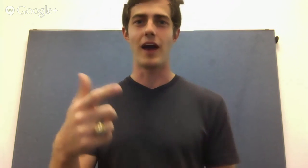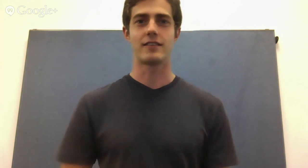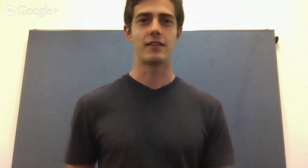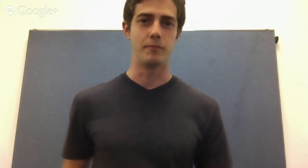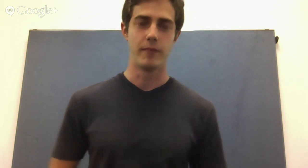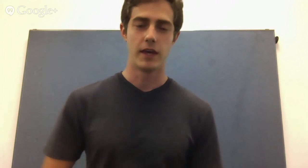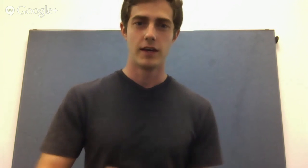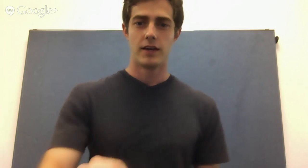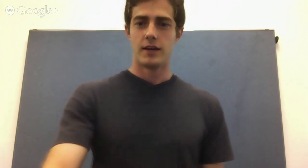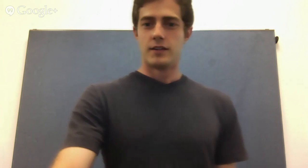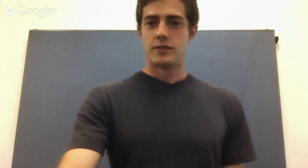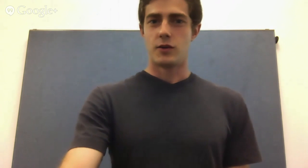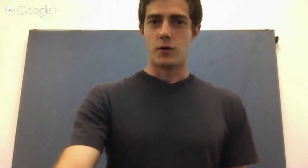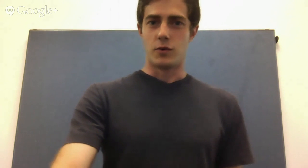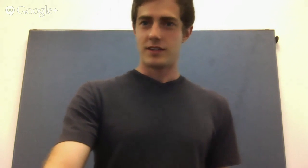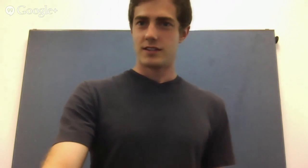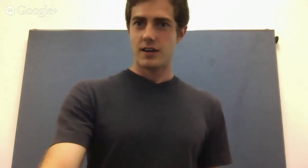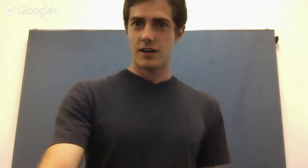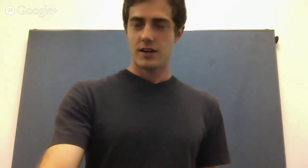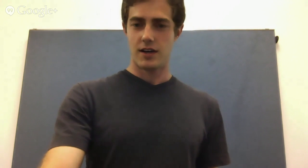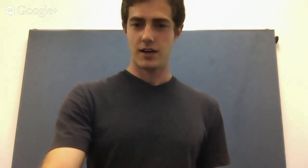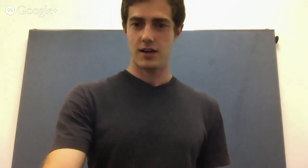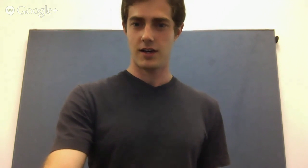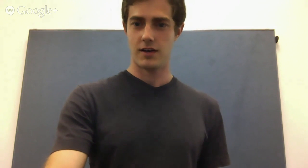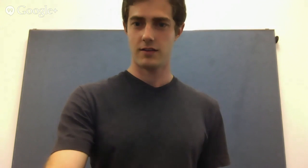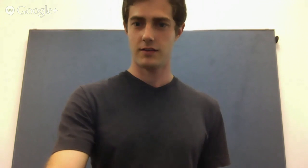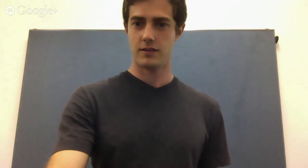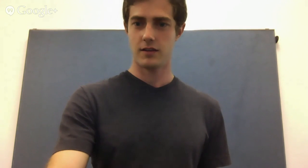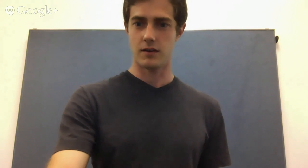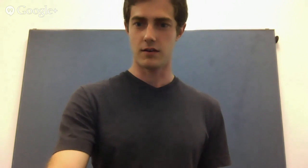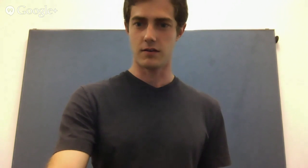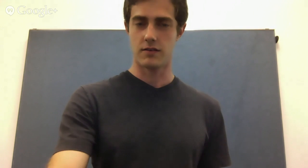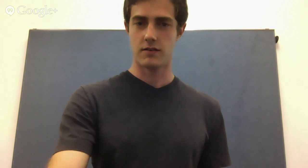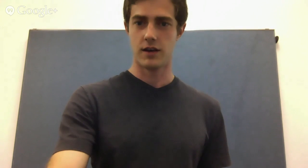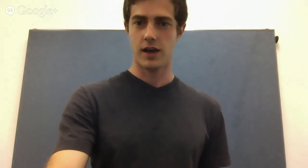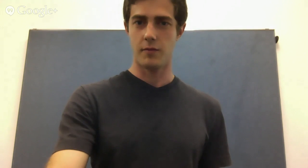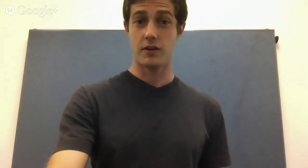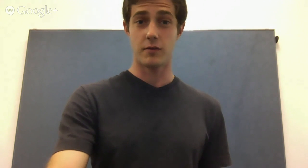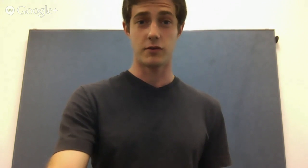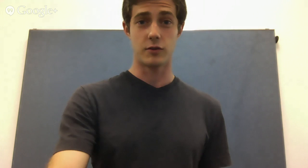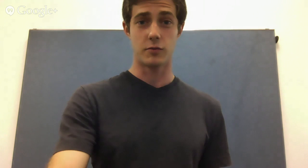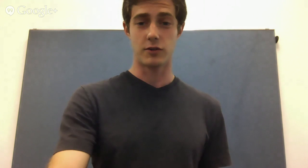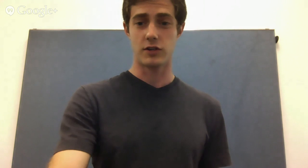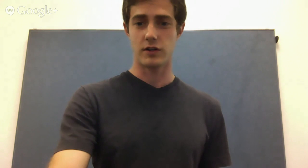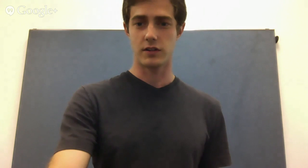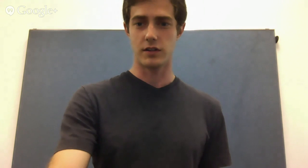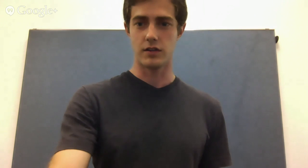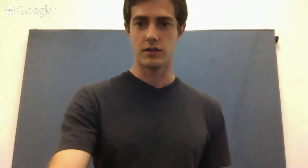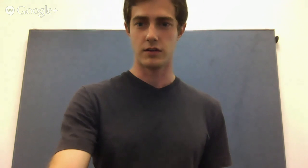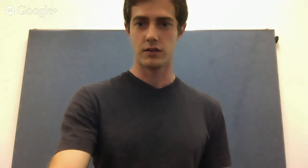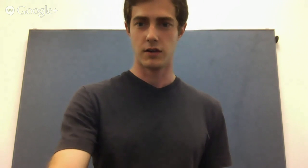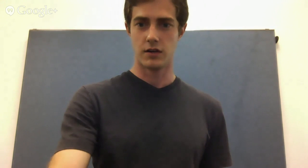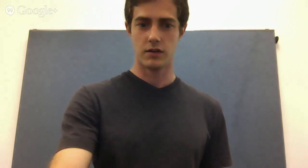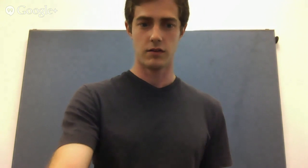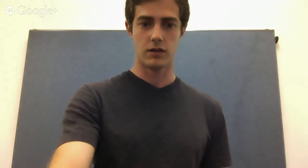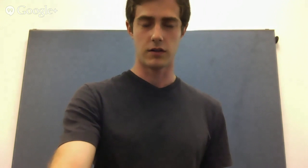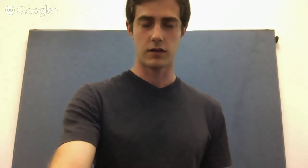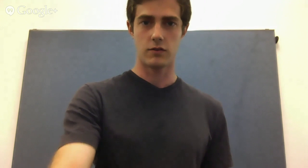them. So let's see here. I'm gonna start by sharing the link